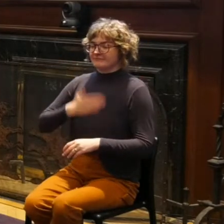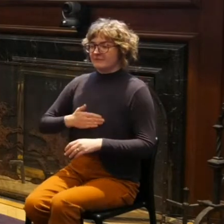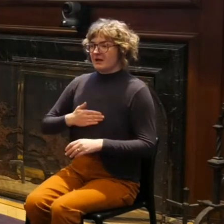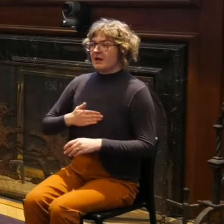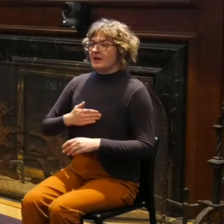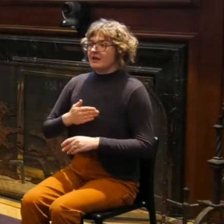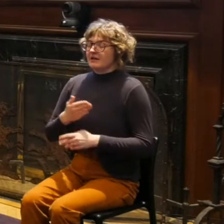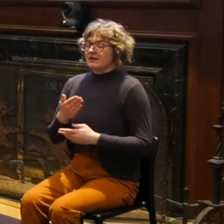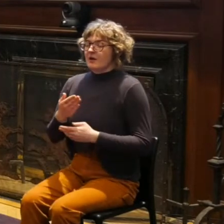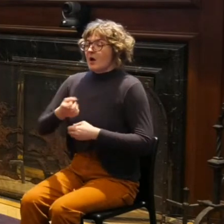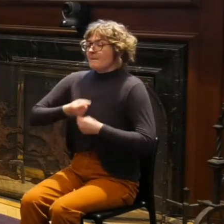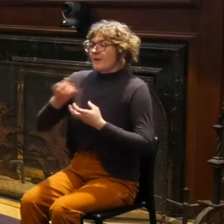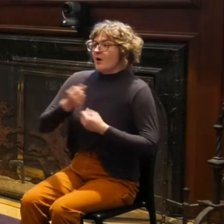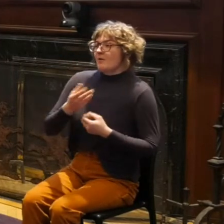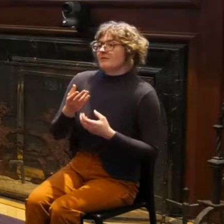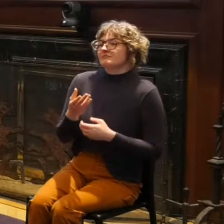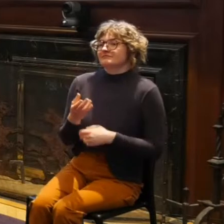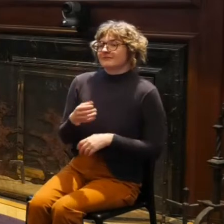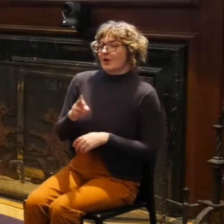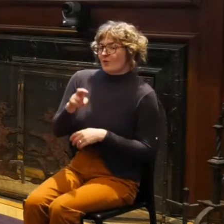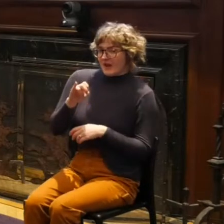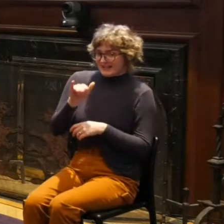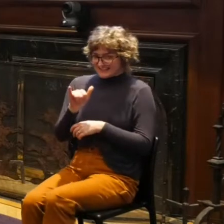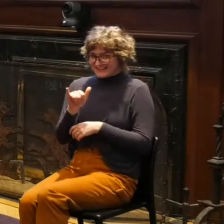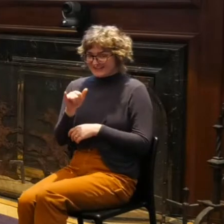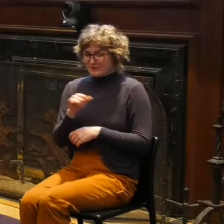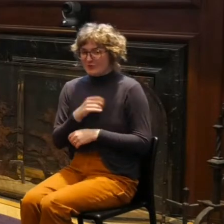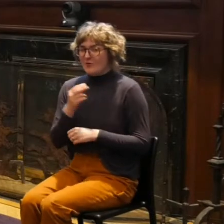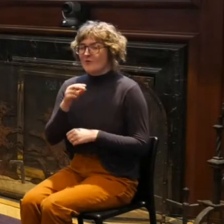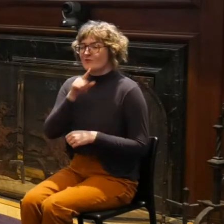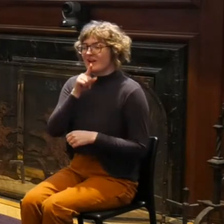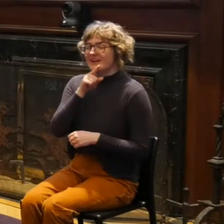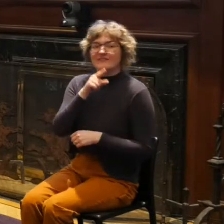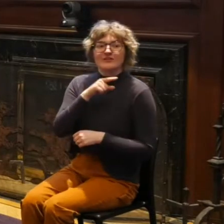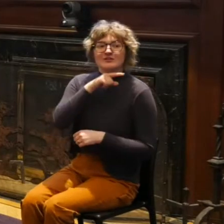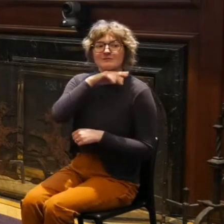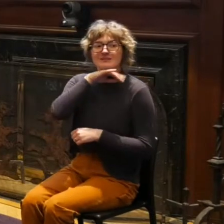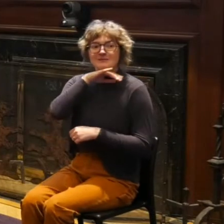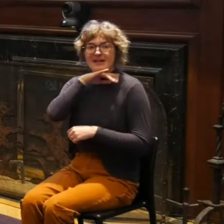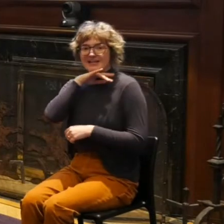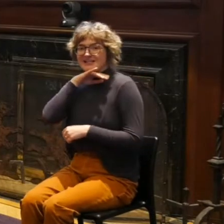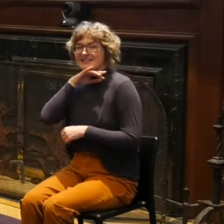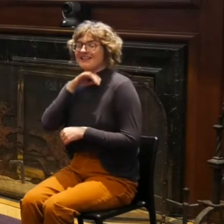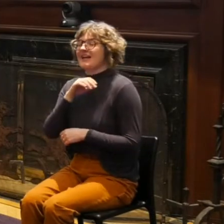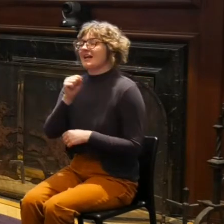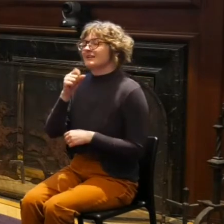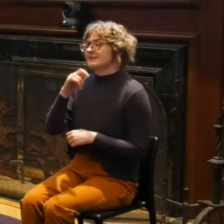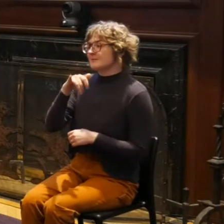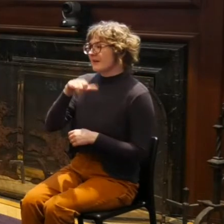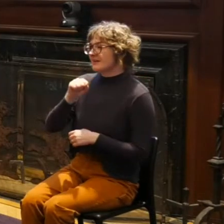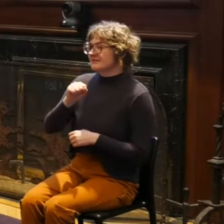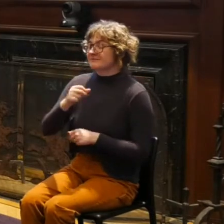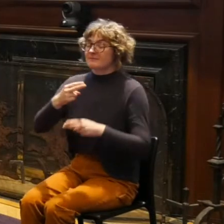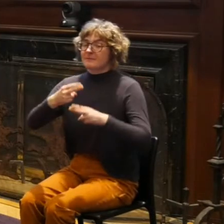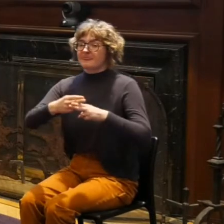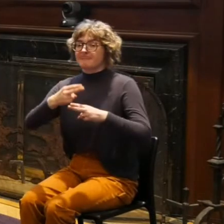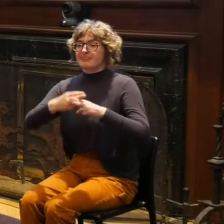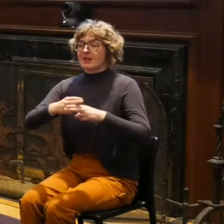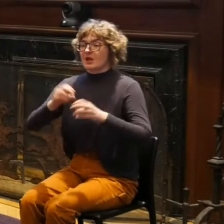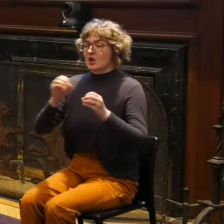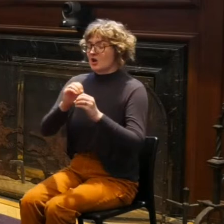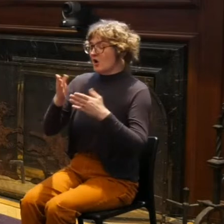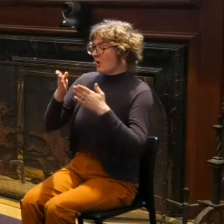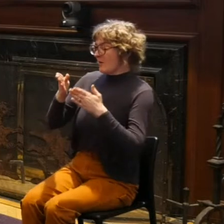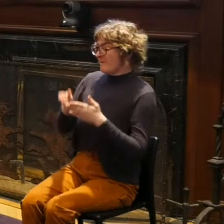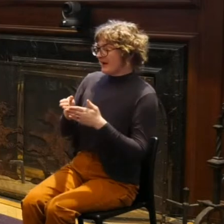racy, so I hope that you all are ready for some spice. Okay. It is titled, Nobody